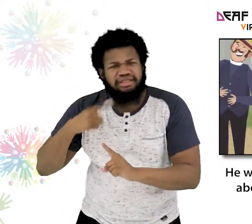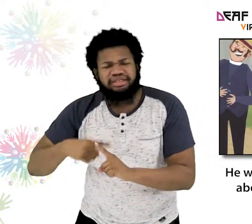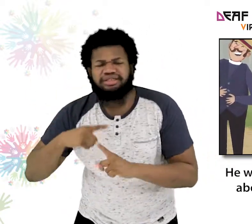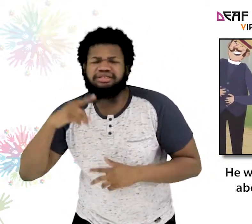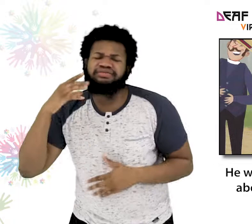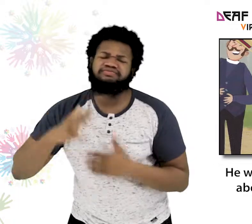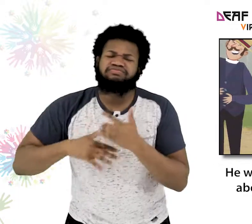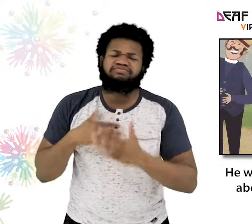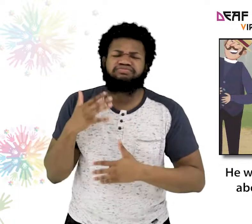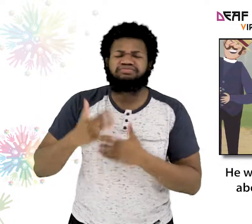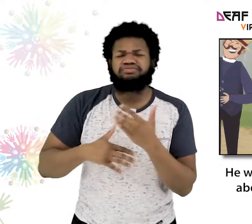himself.